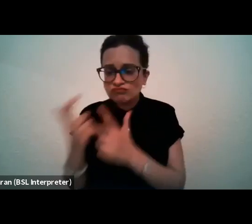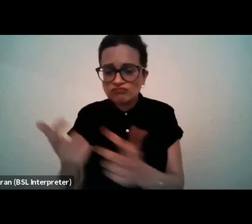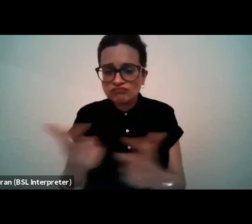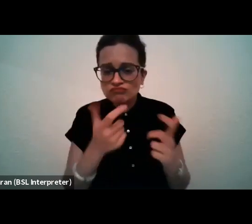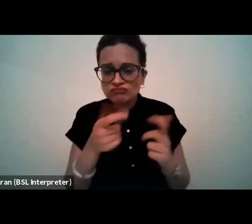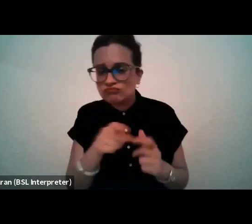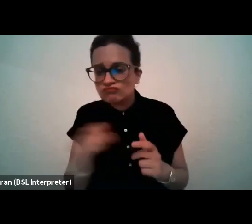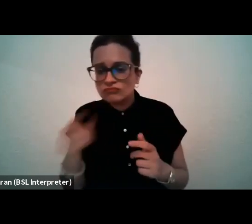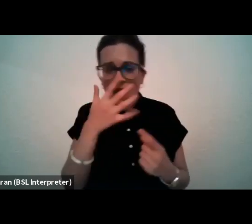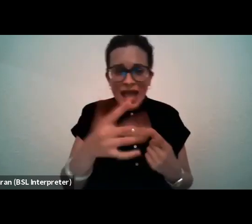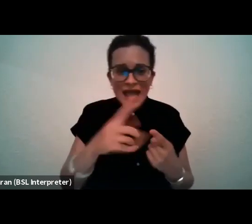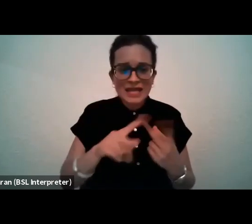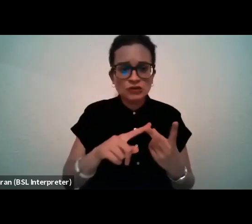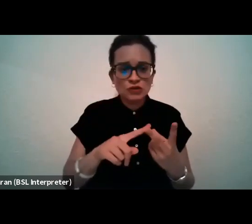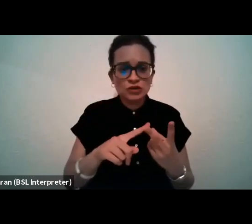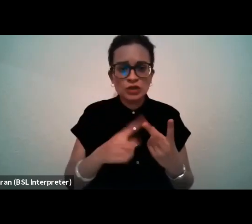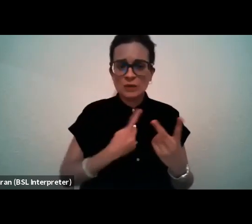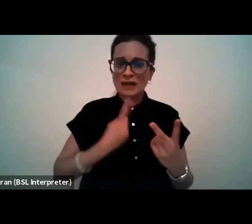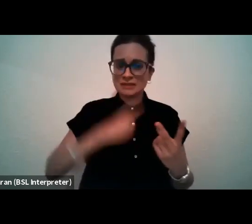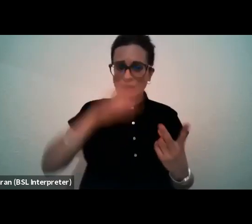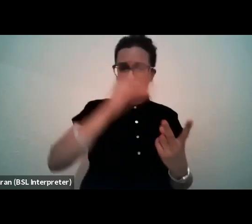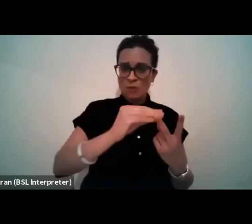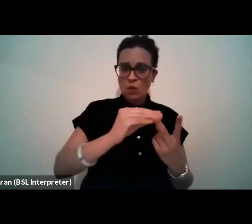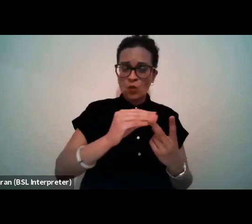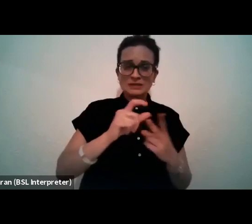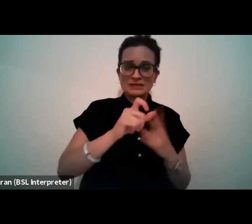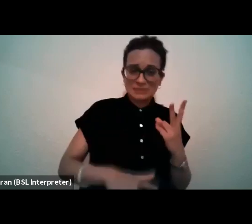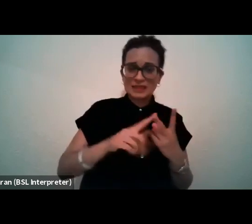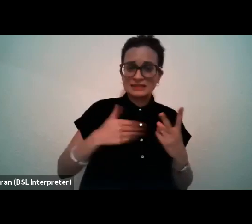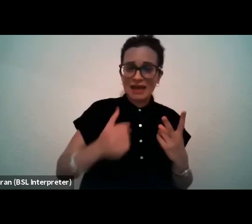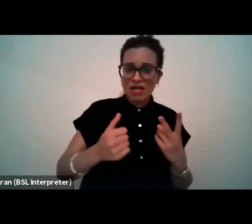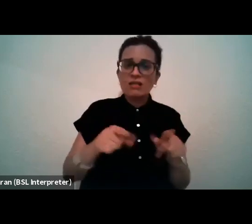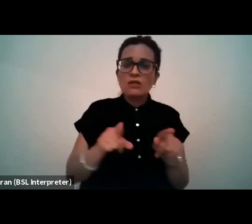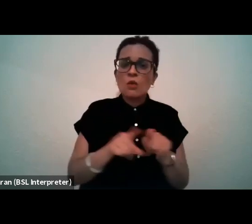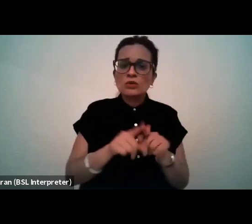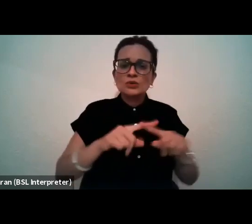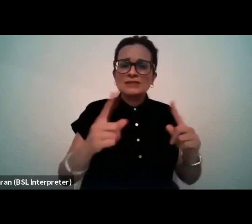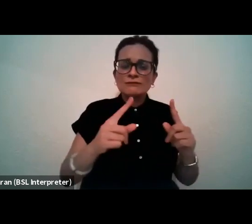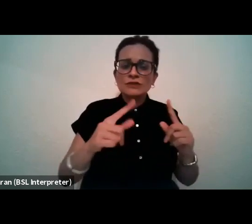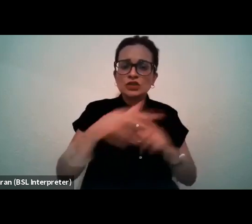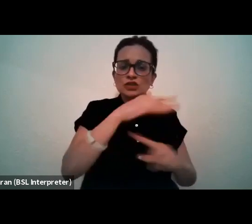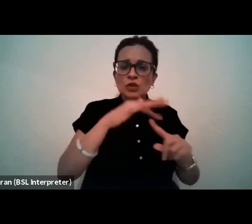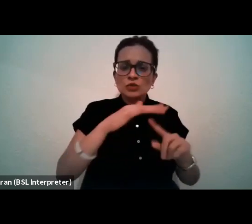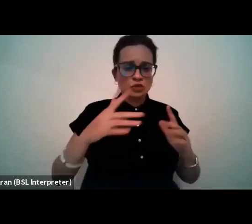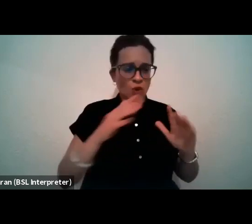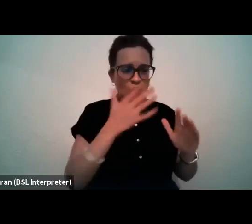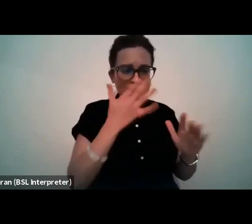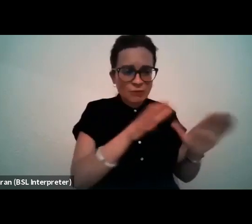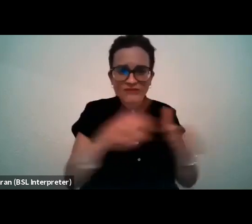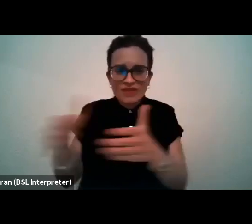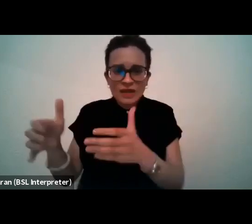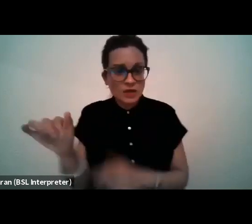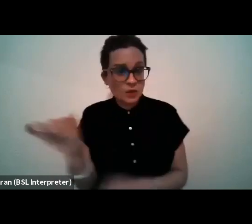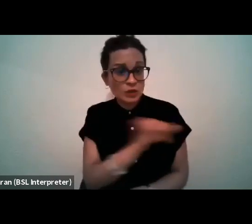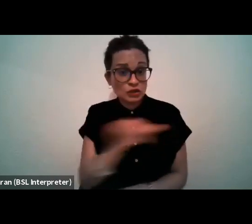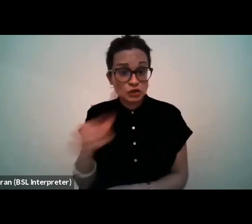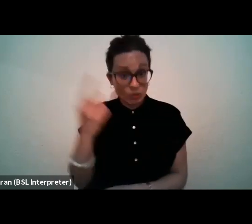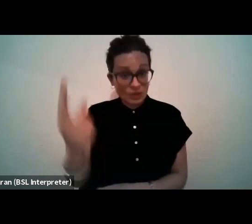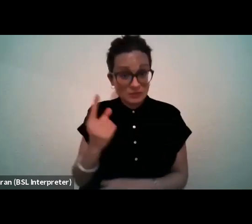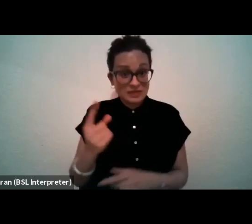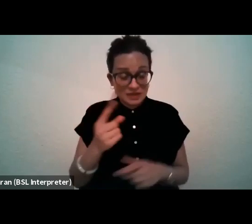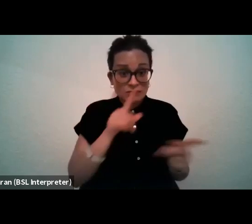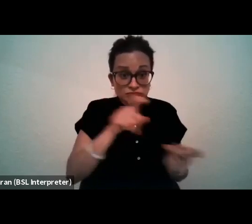age measures, self-reported health and disability, and other socio-demographic characteristics. And even then, even after taking